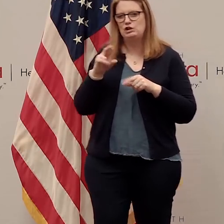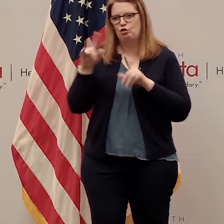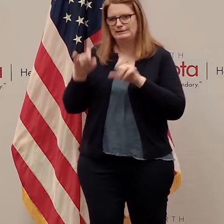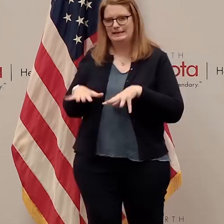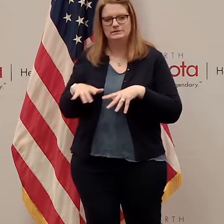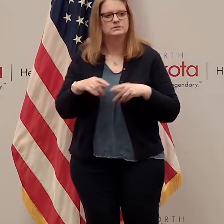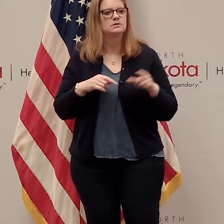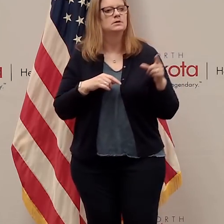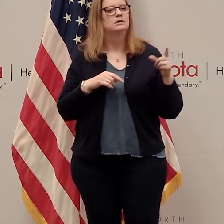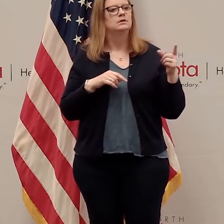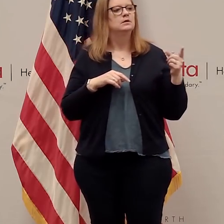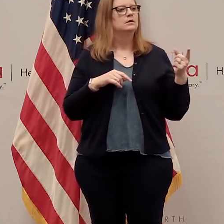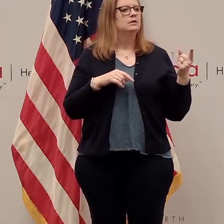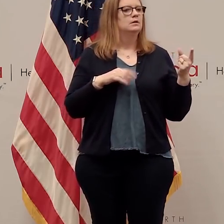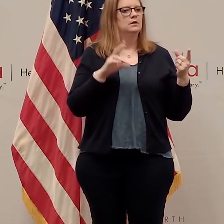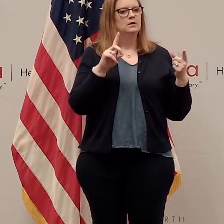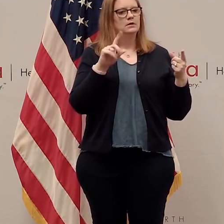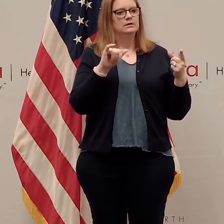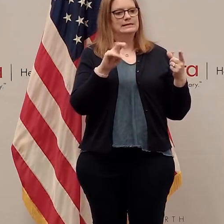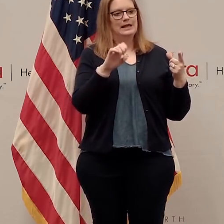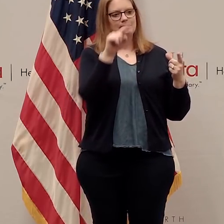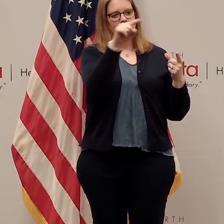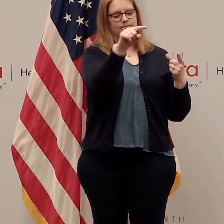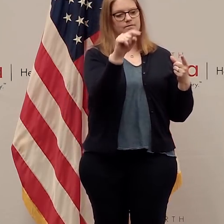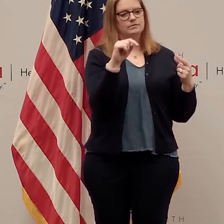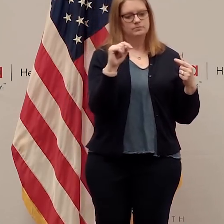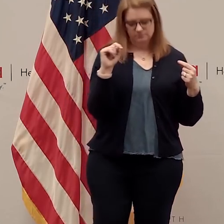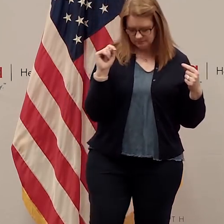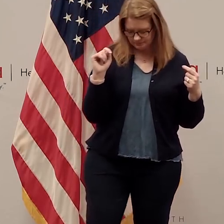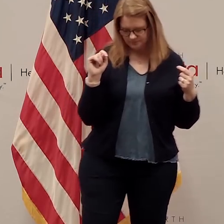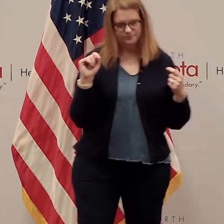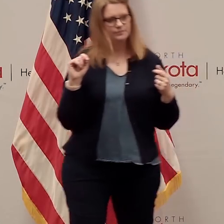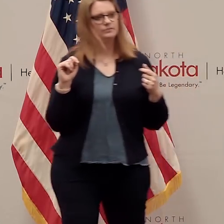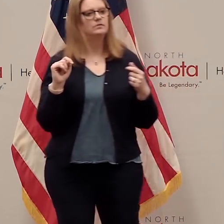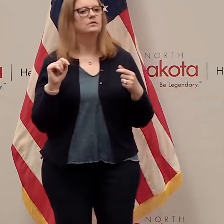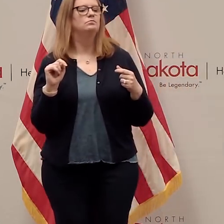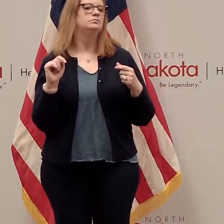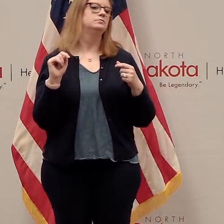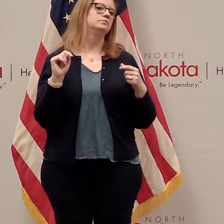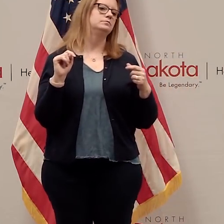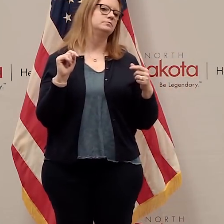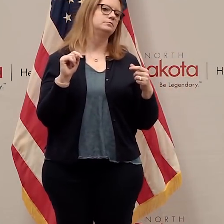I think it was Dave. Was it Dave? Yep, Dave.